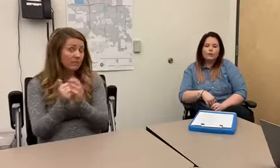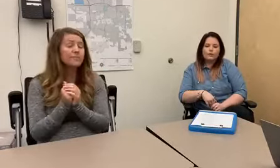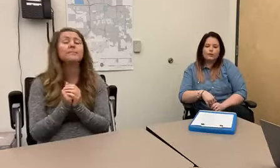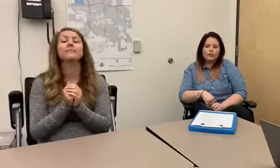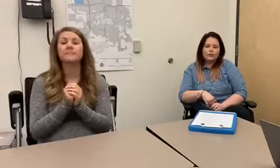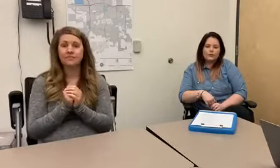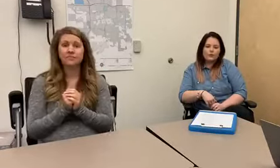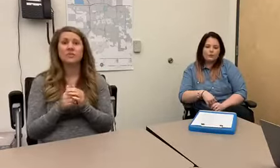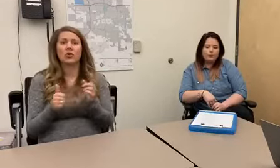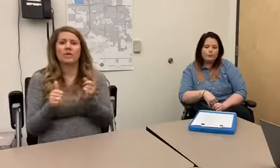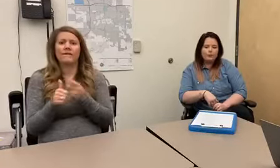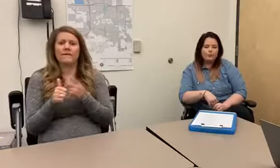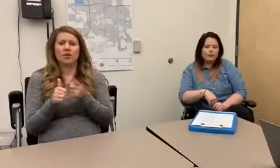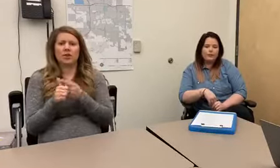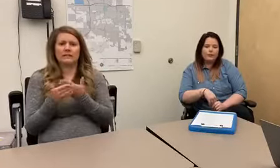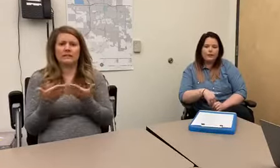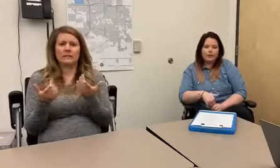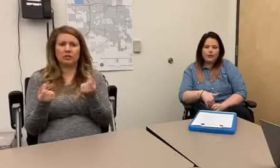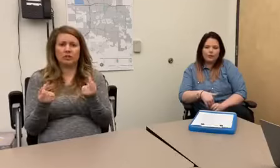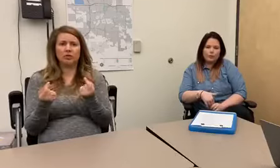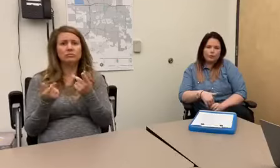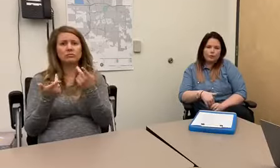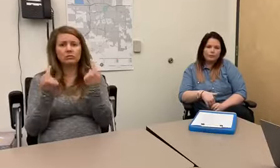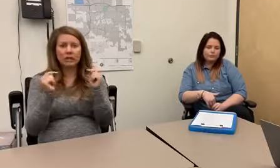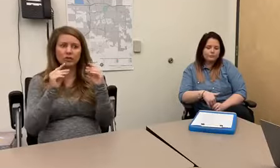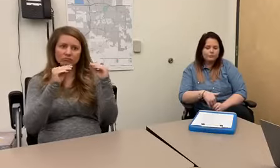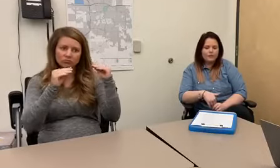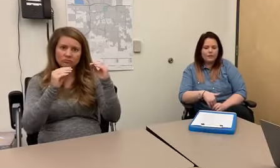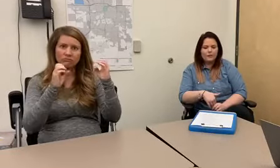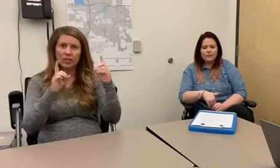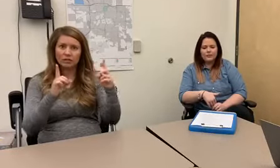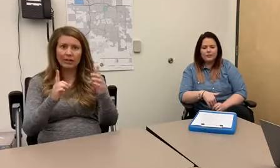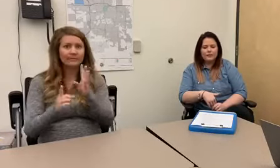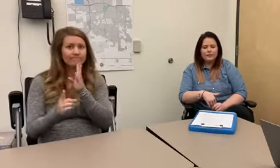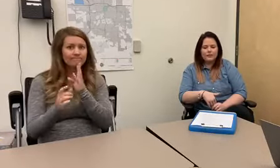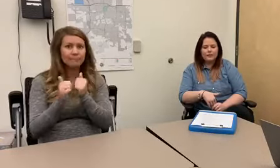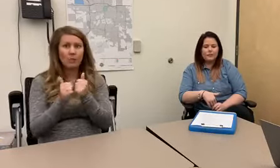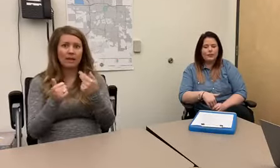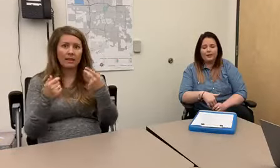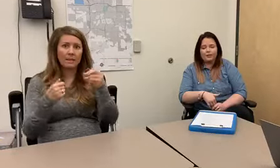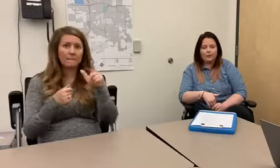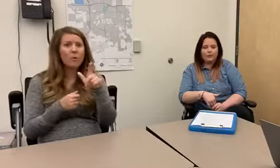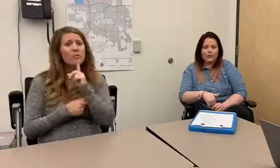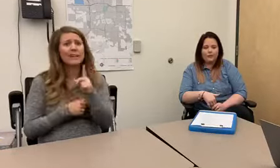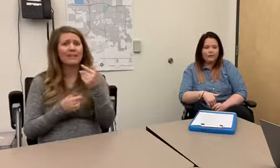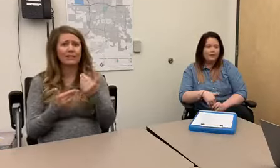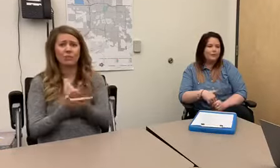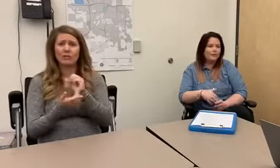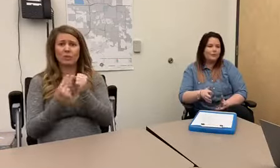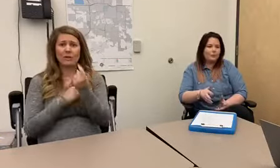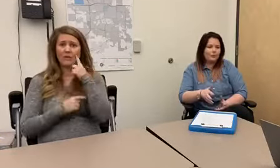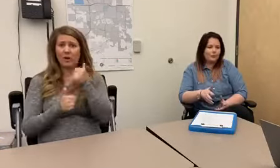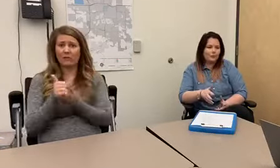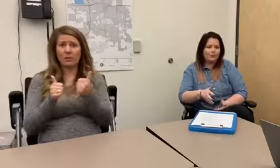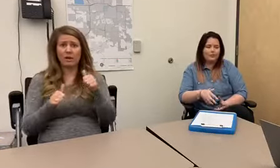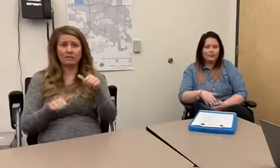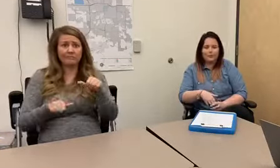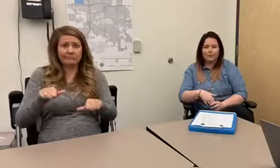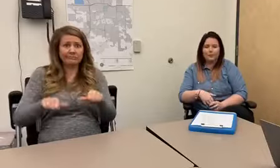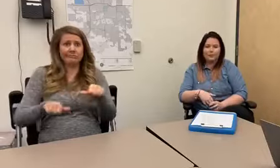the first thing that we would do is educate the pool. Obviously, this is new territory for everyone. We haven't put these restrictions in place before,